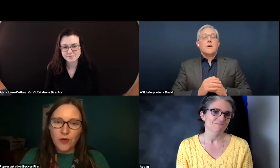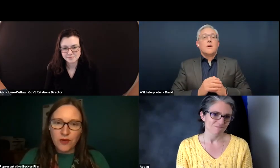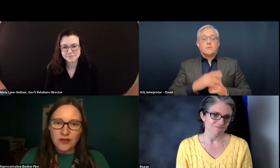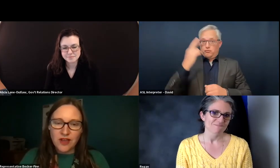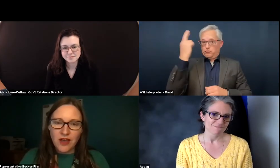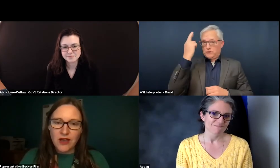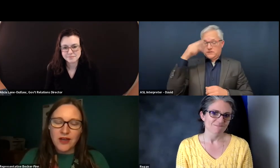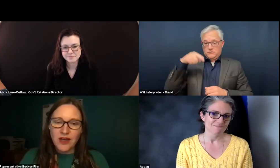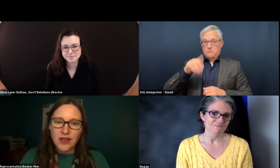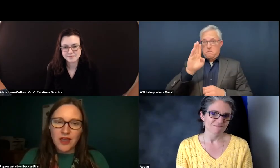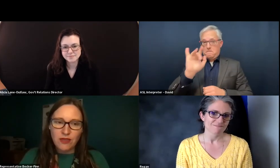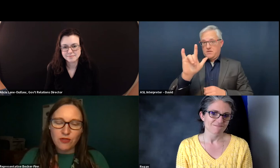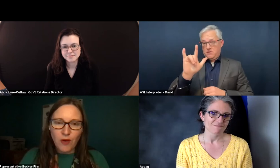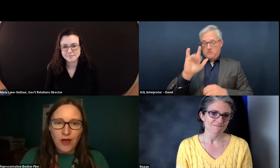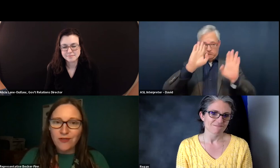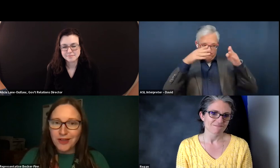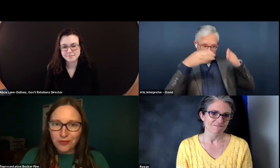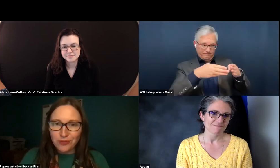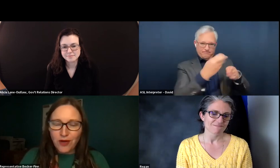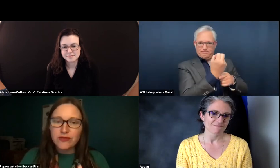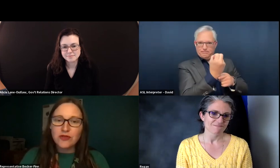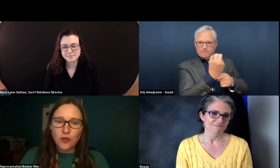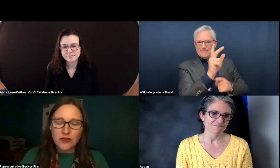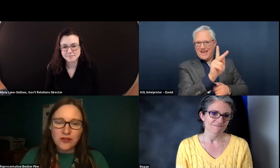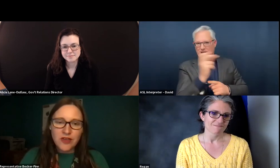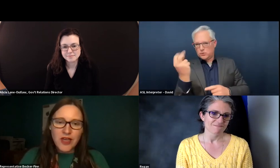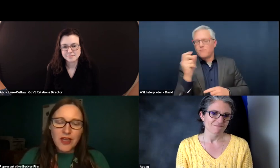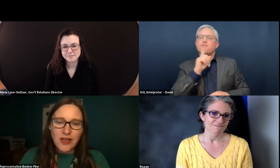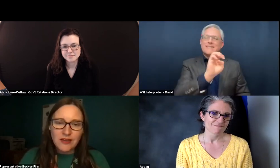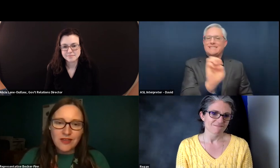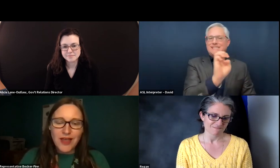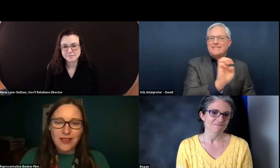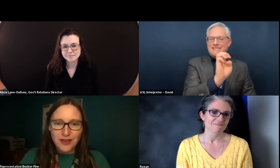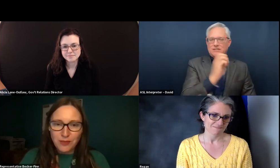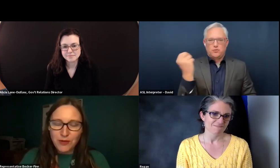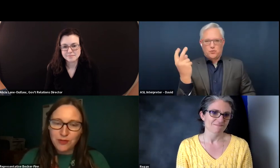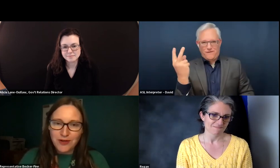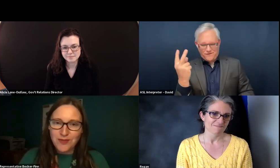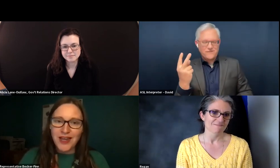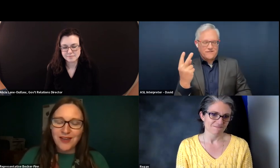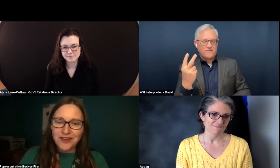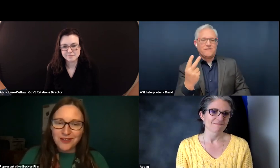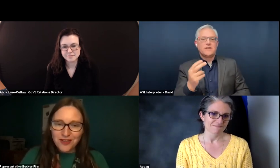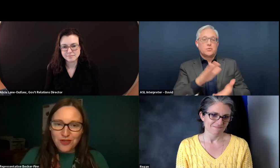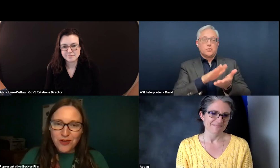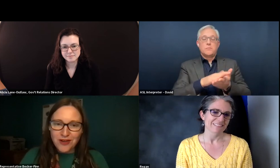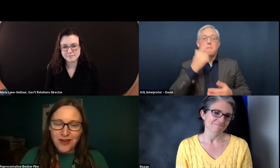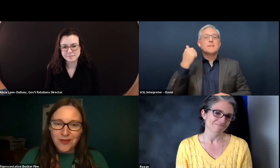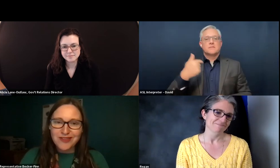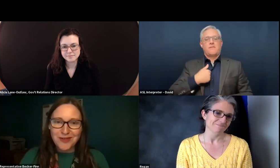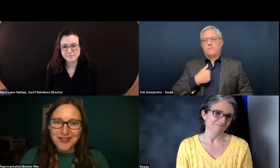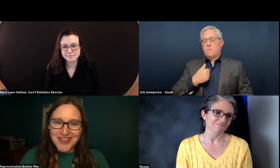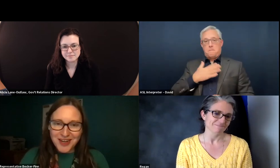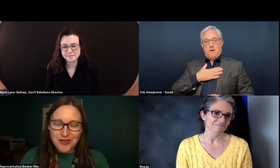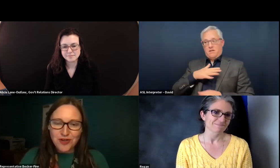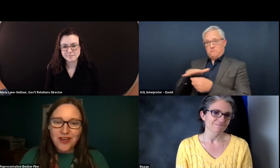bill is focused on K through 12, E through 12 schools is that this bill was brought to me. I have a constituent.